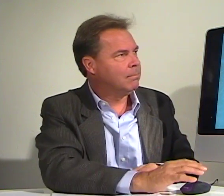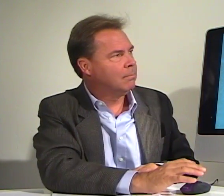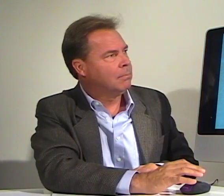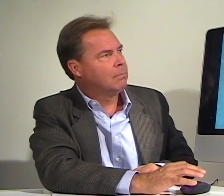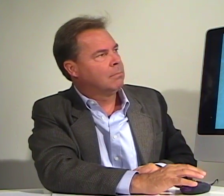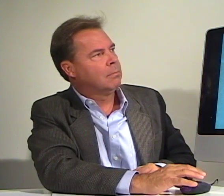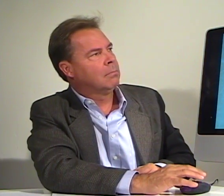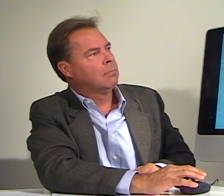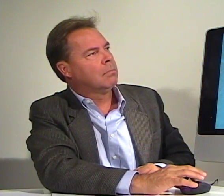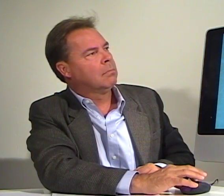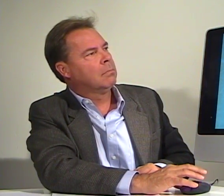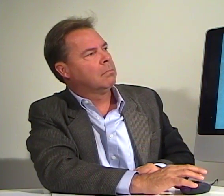to consider.